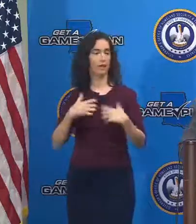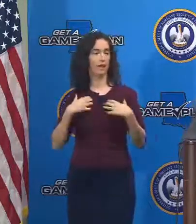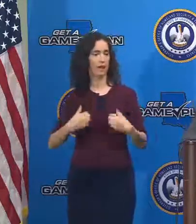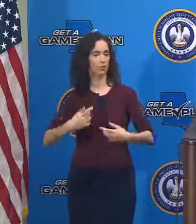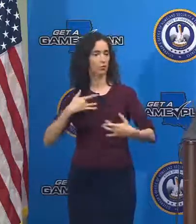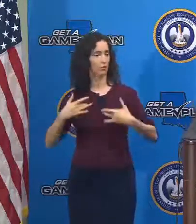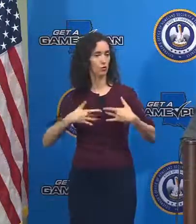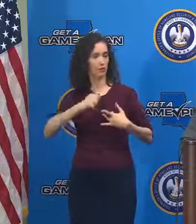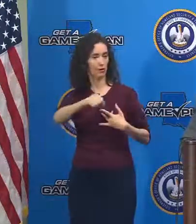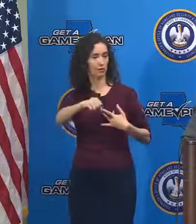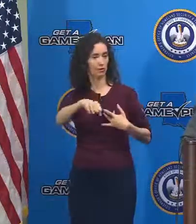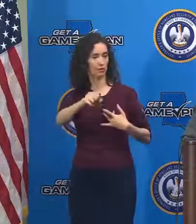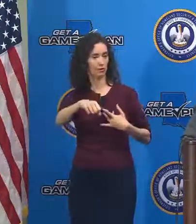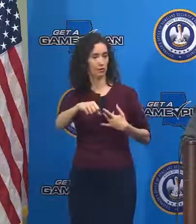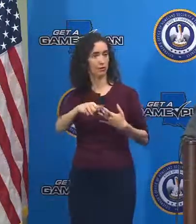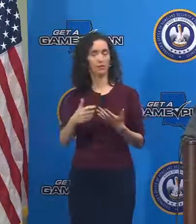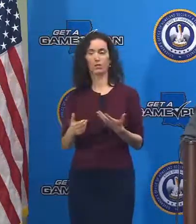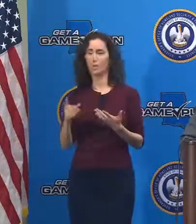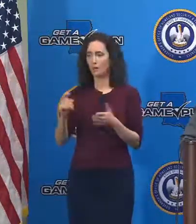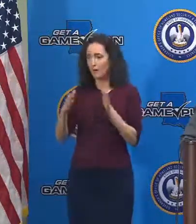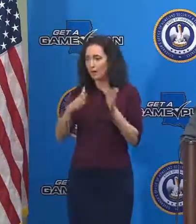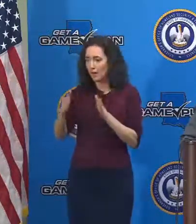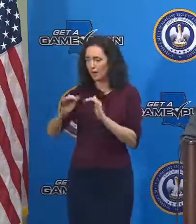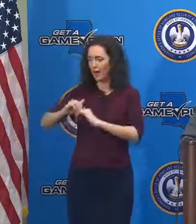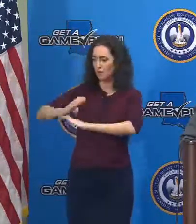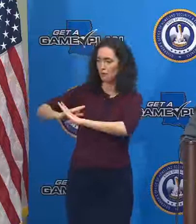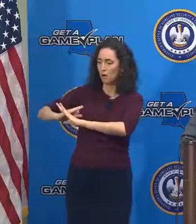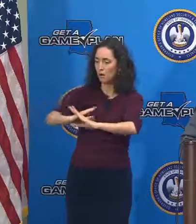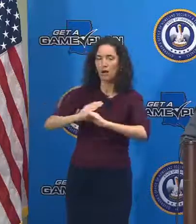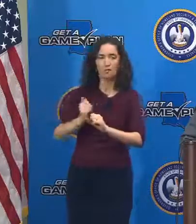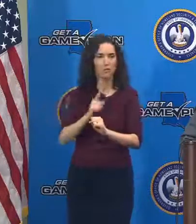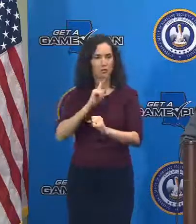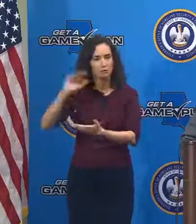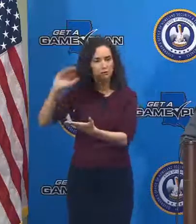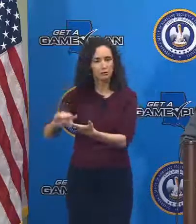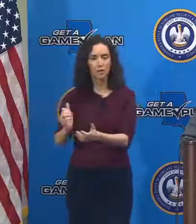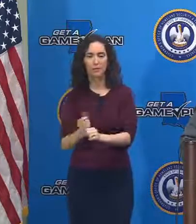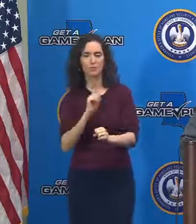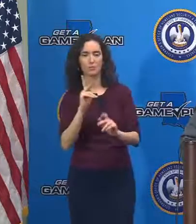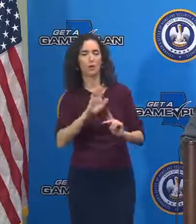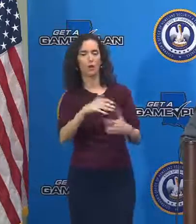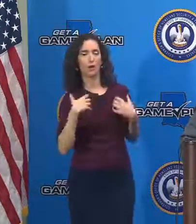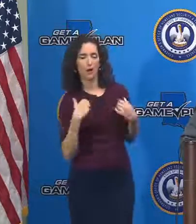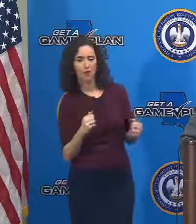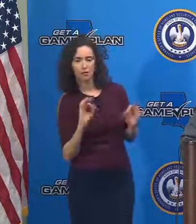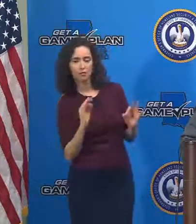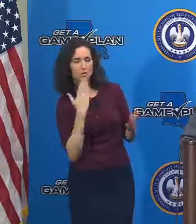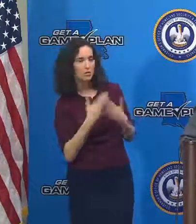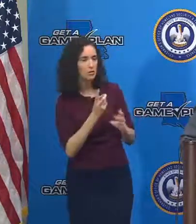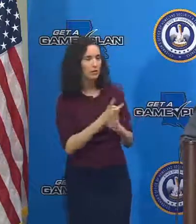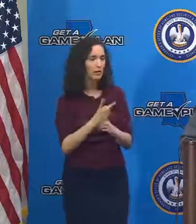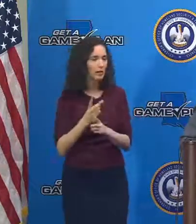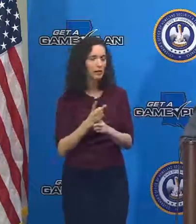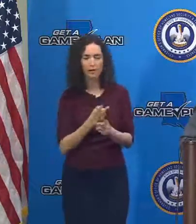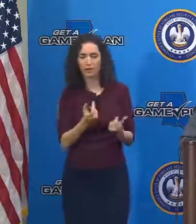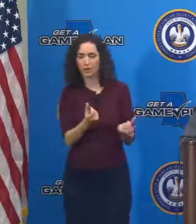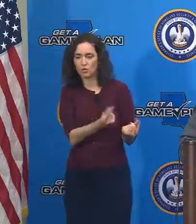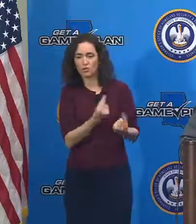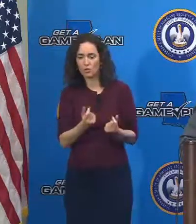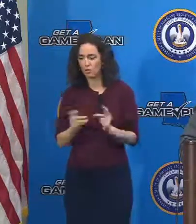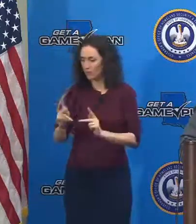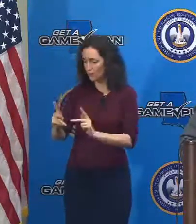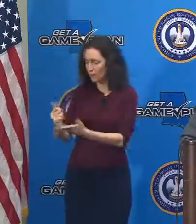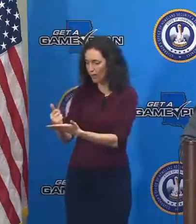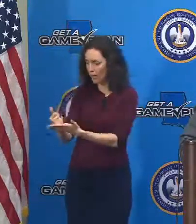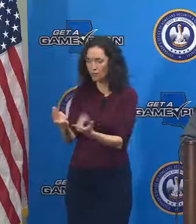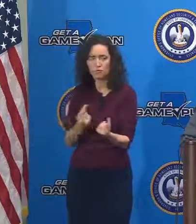mean, you need to look into mitigation efforts. You need to look into make sure that people's health and welfare is taken care of. What are they going to do with those